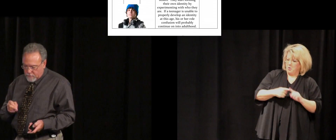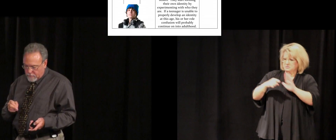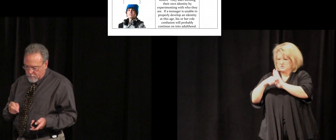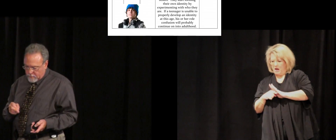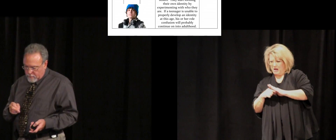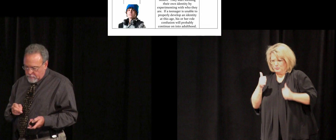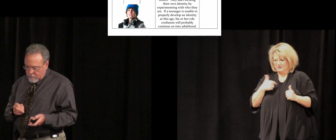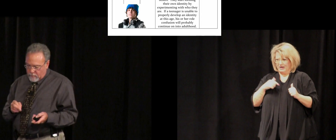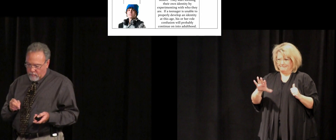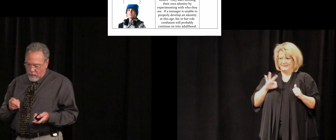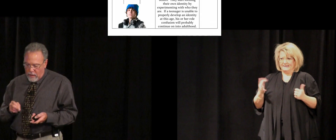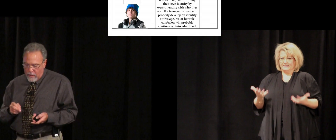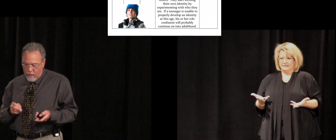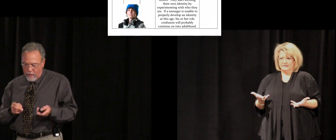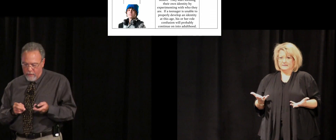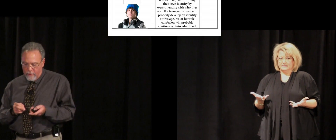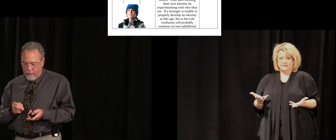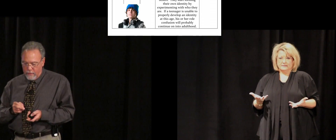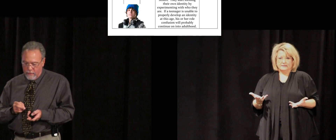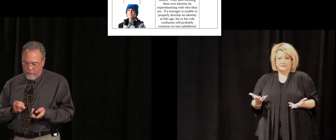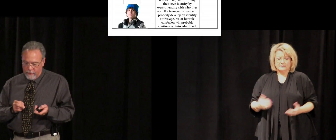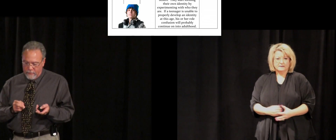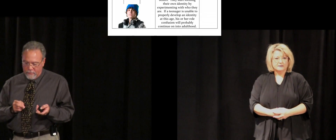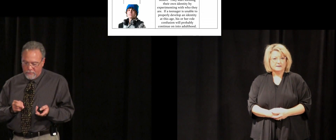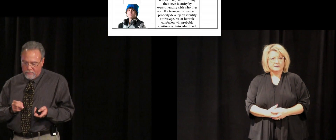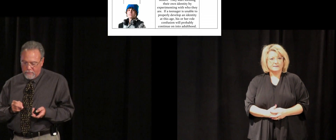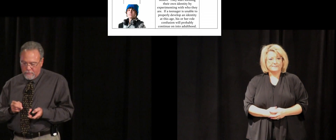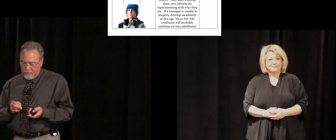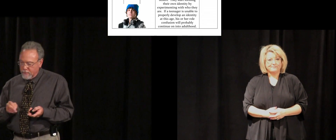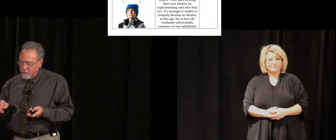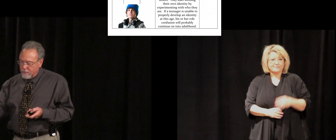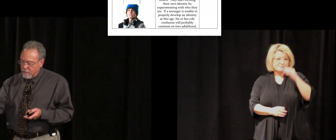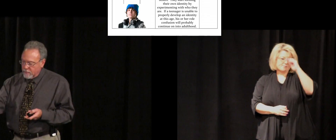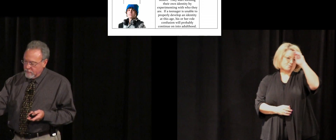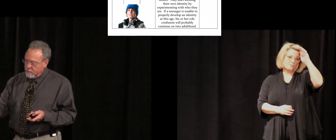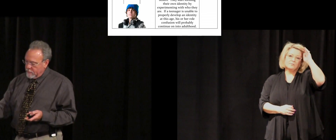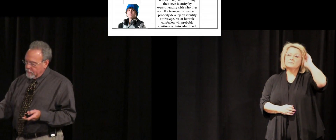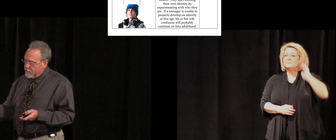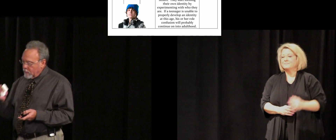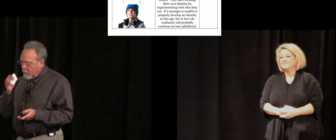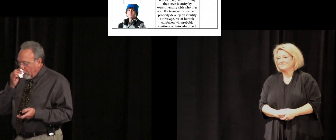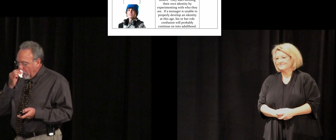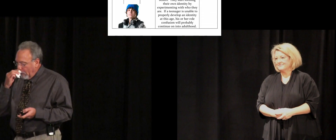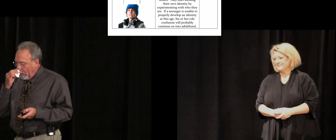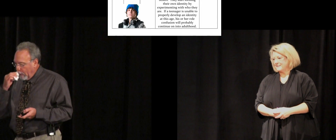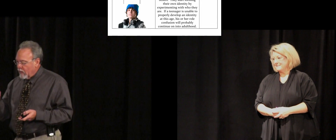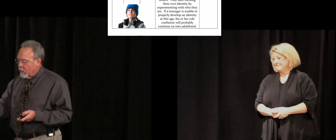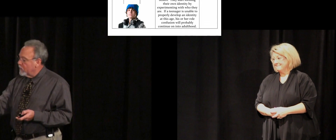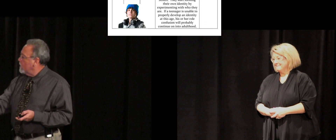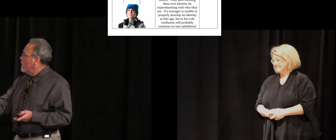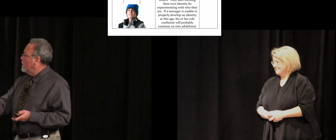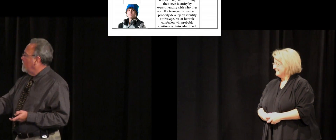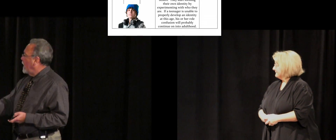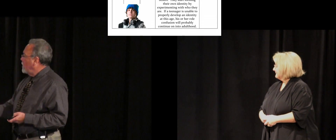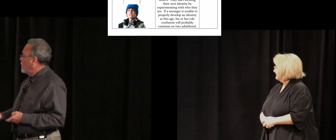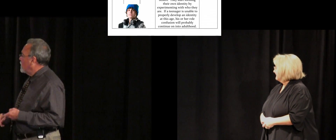Right? I also, I know that a lot of the things that I bring up, that I talk about, it's going to push a